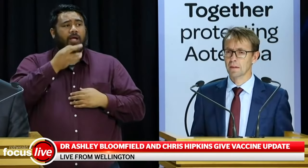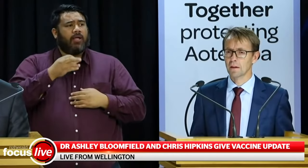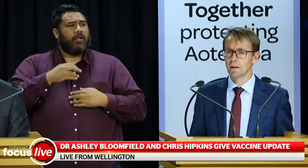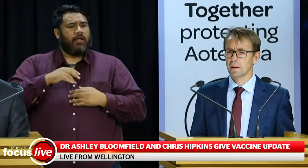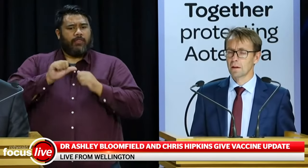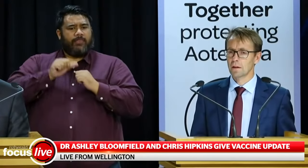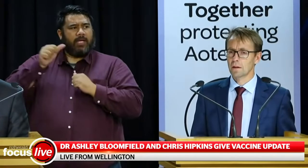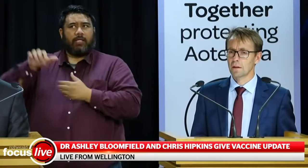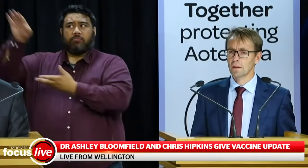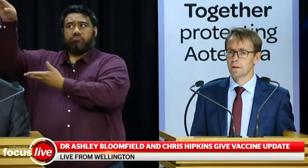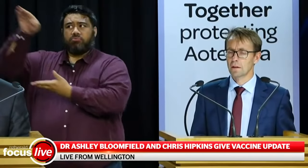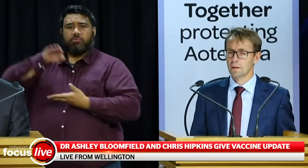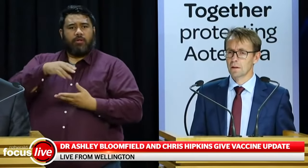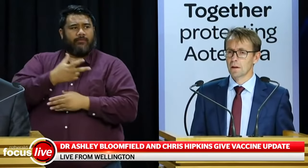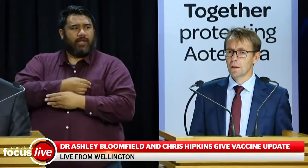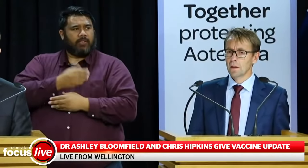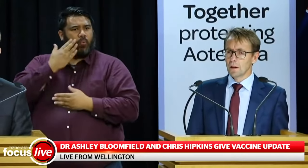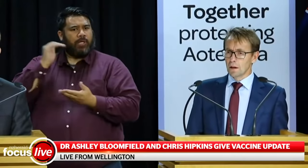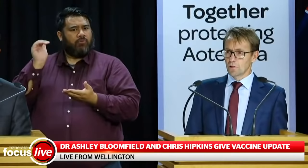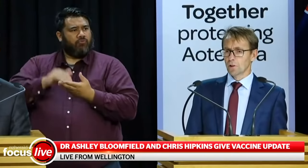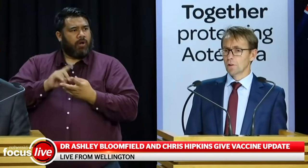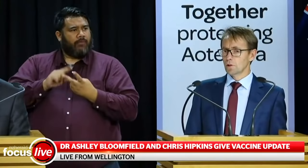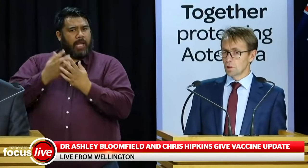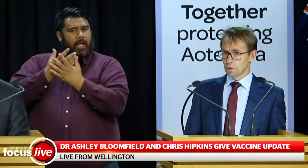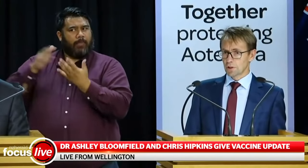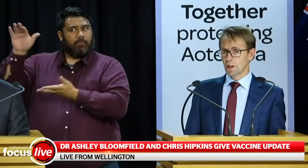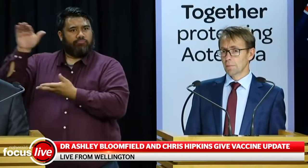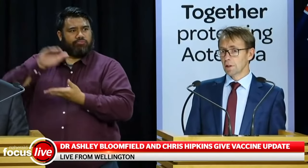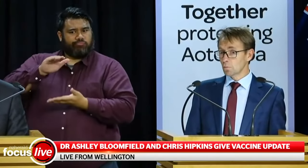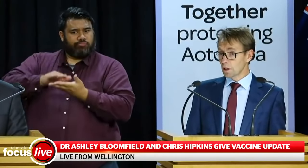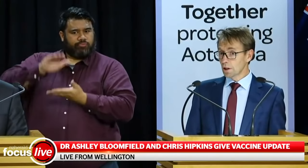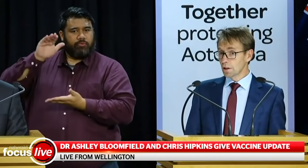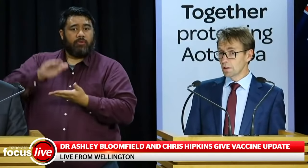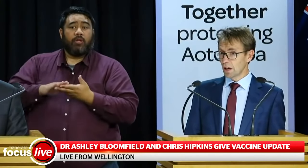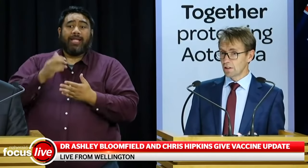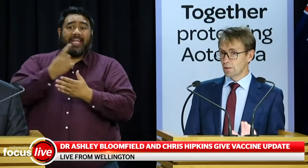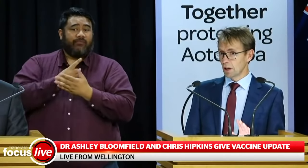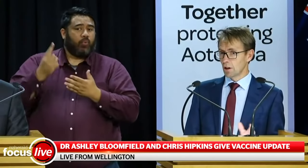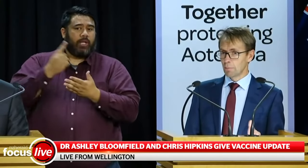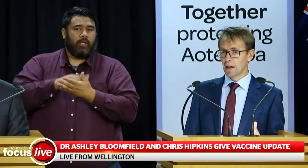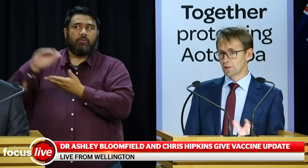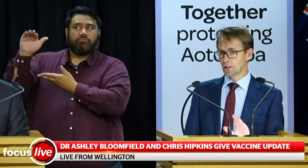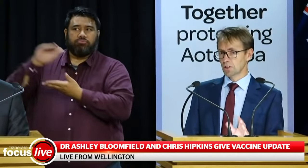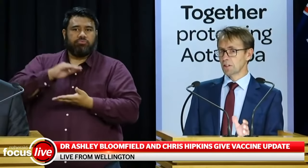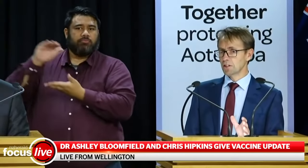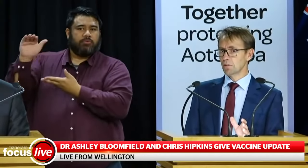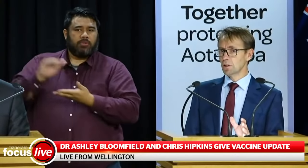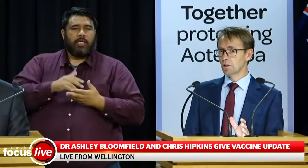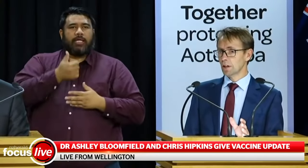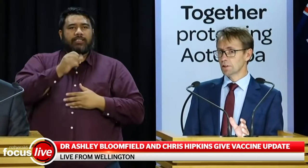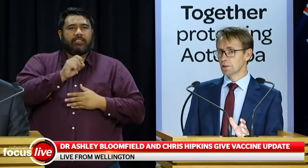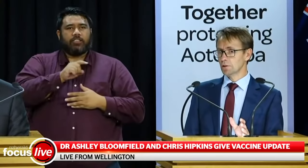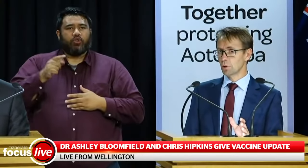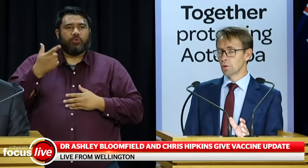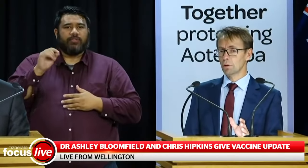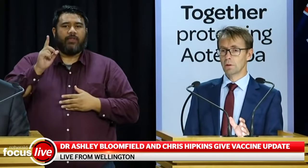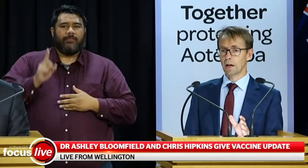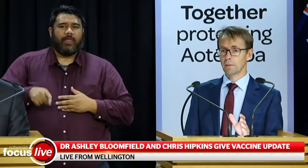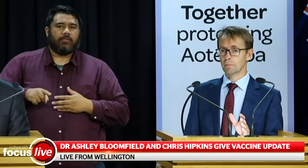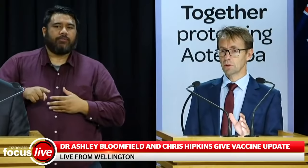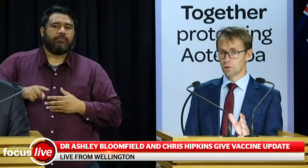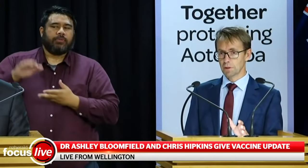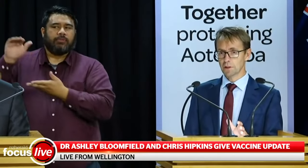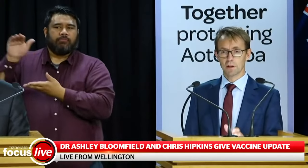scheduled to arrive, and how many doses will be on that? So the shipments are coming in weekly, and they're about 60 to 70,000